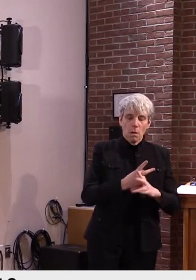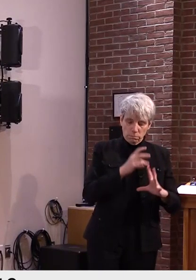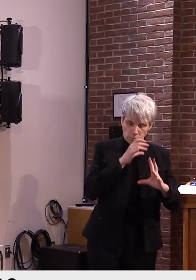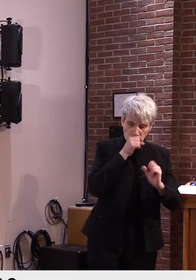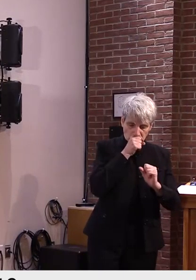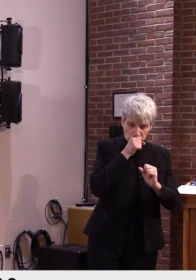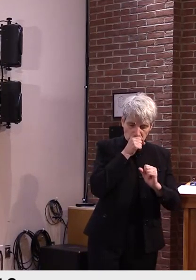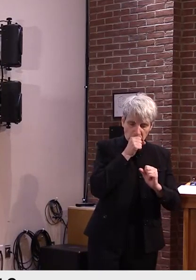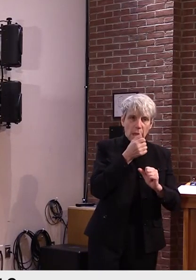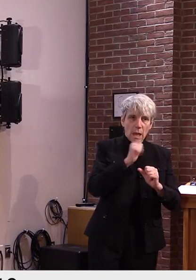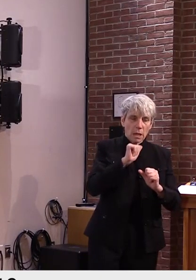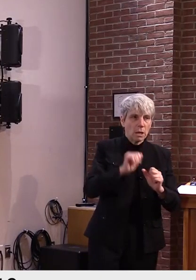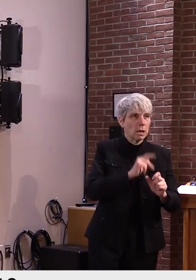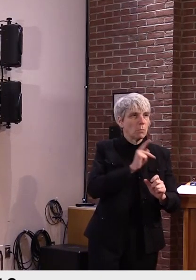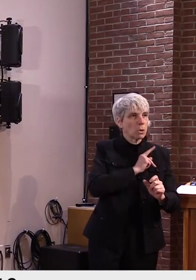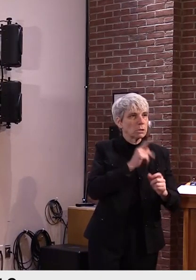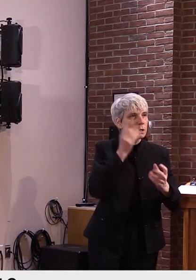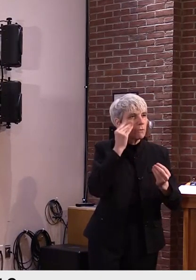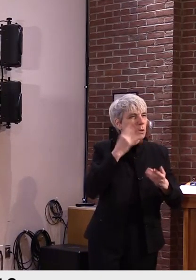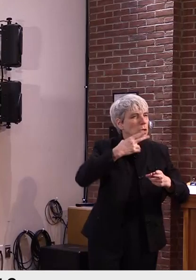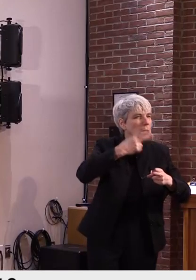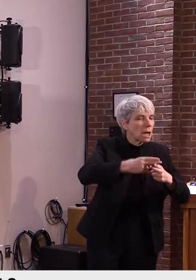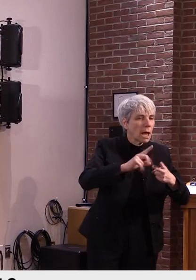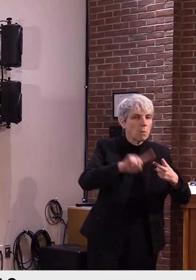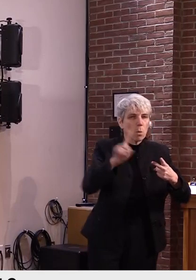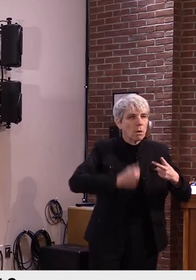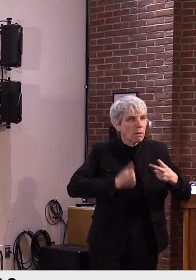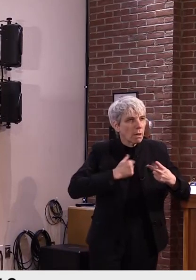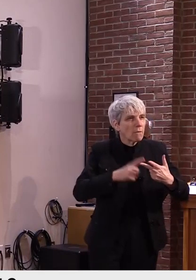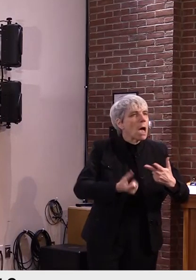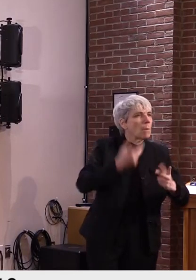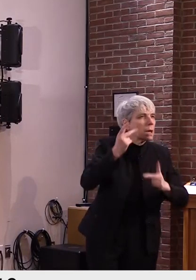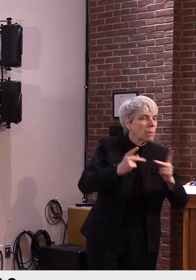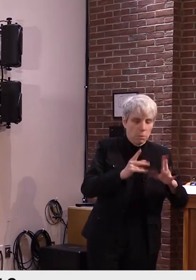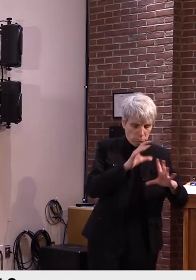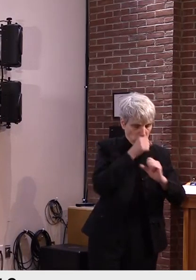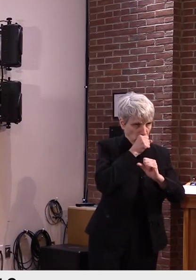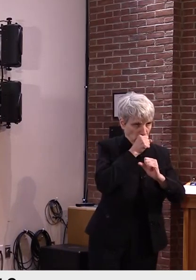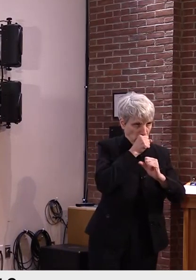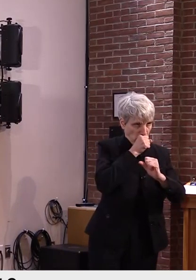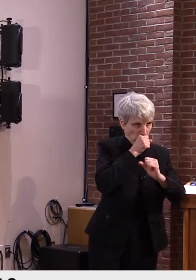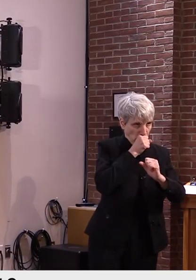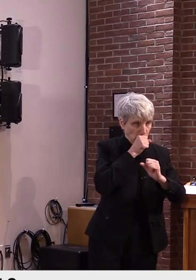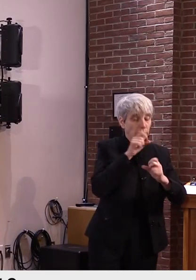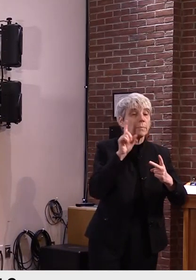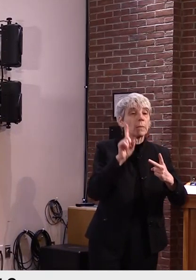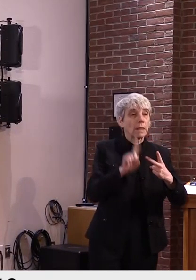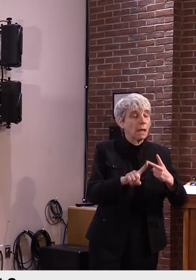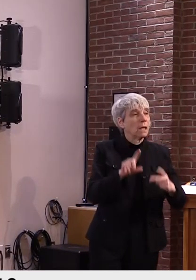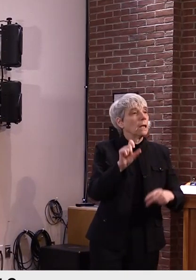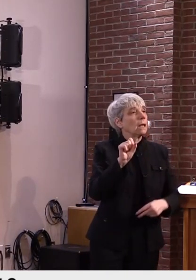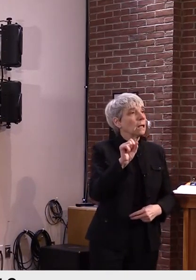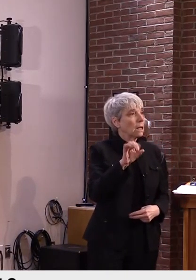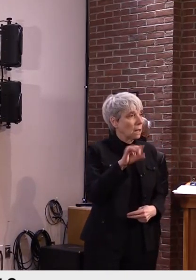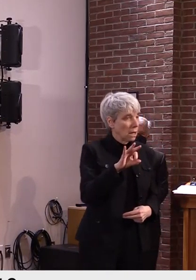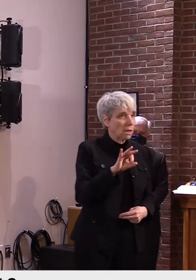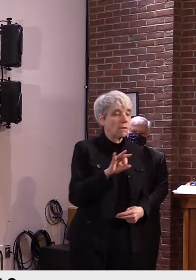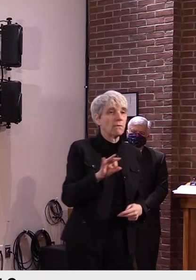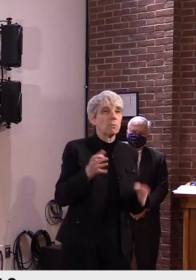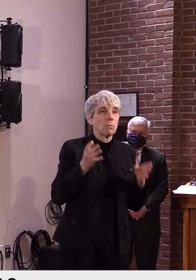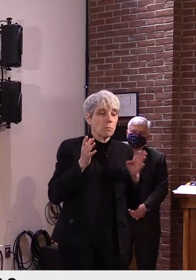Vermonters' personal and private information. Second, quickly communicate the risk or lack of risk from contact